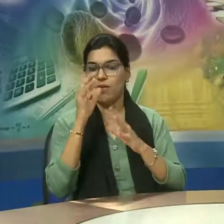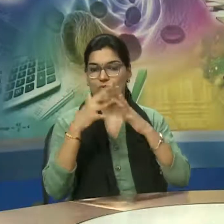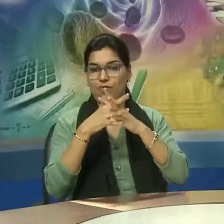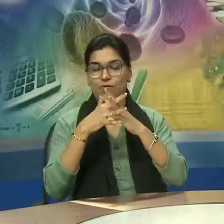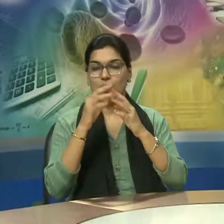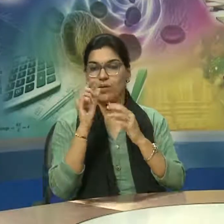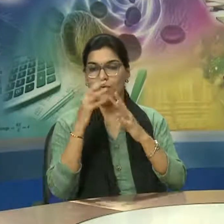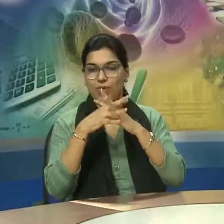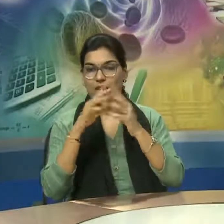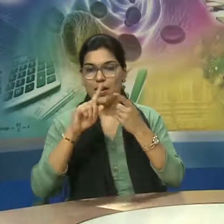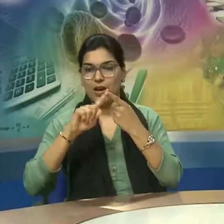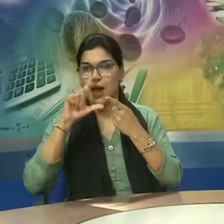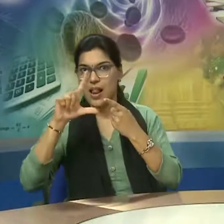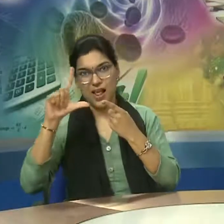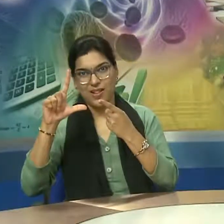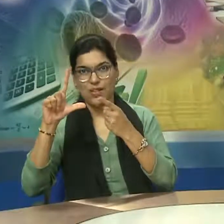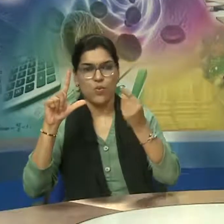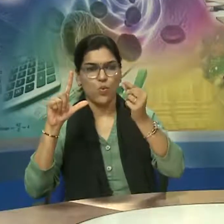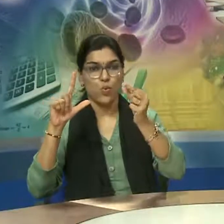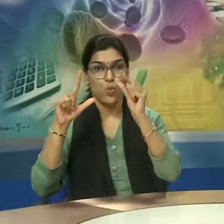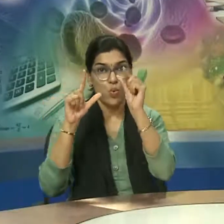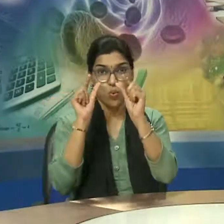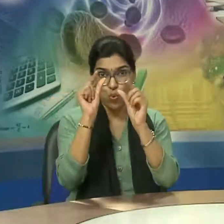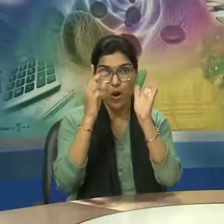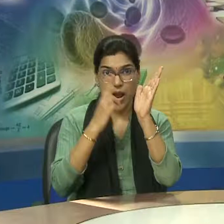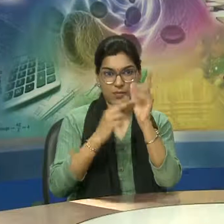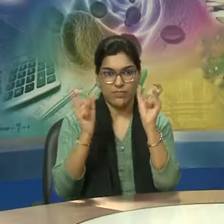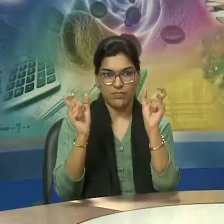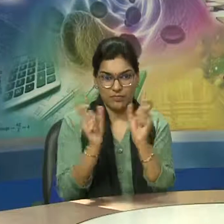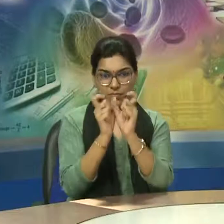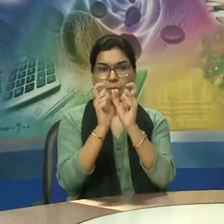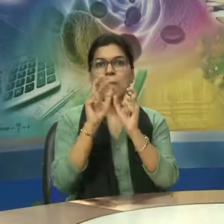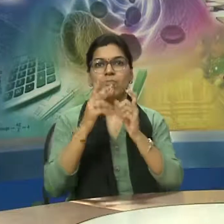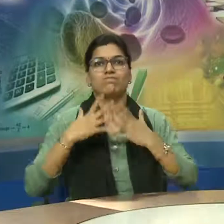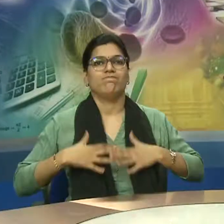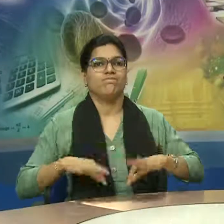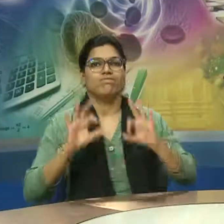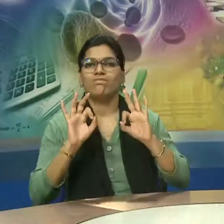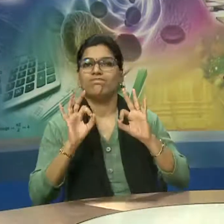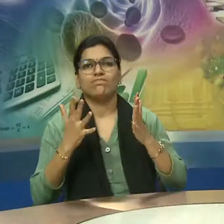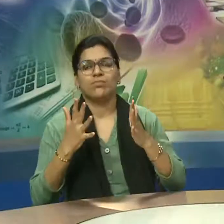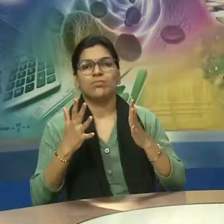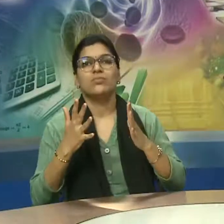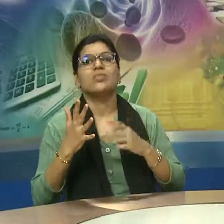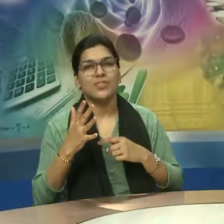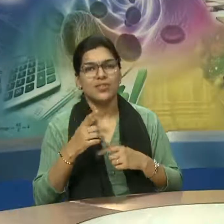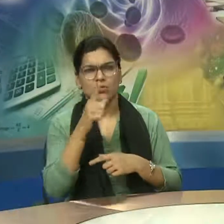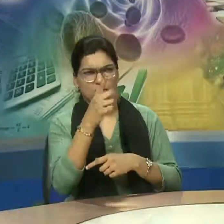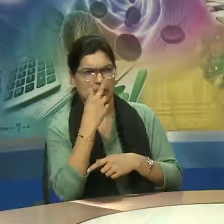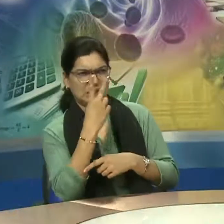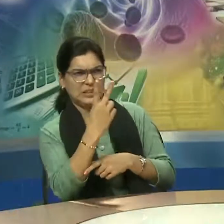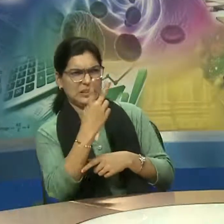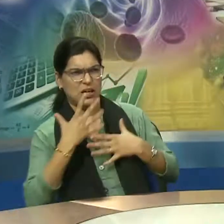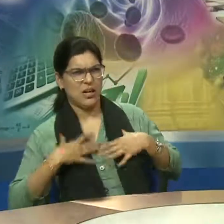prefixes un. Sentence is you look unwell.